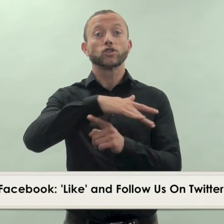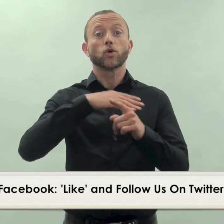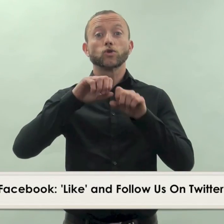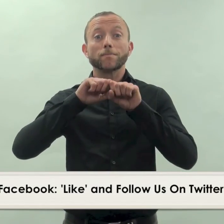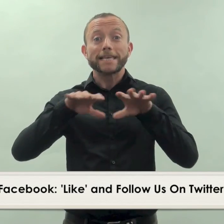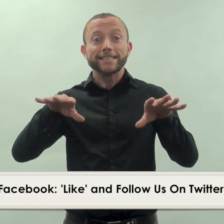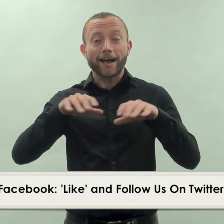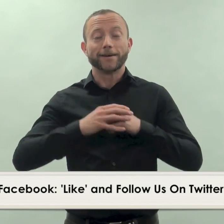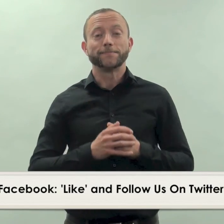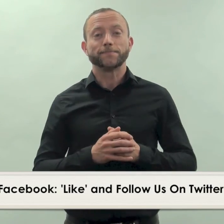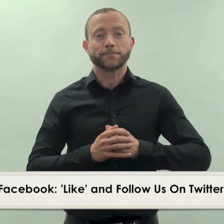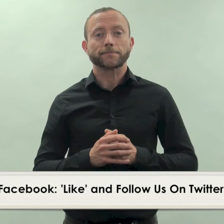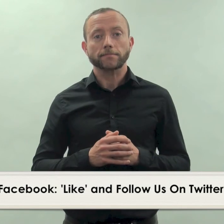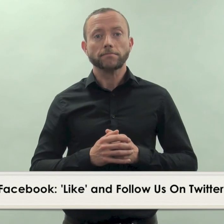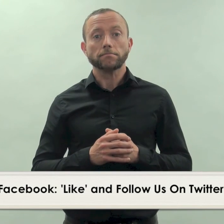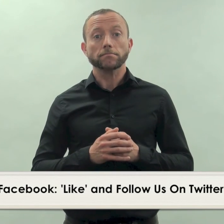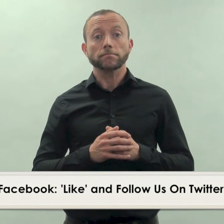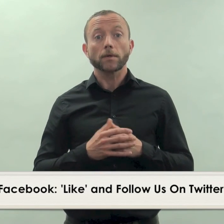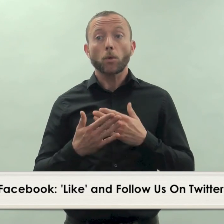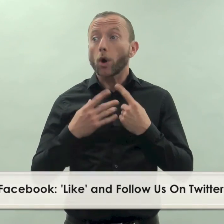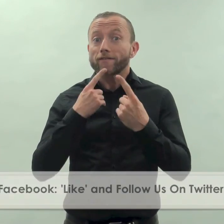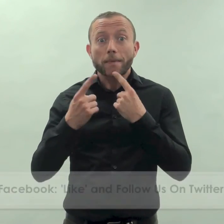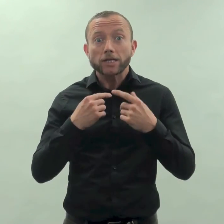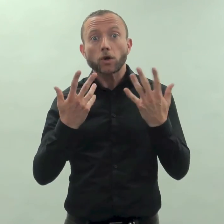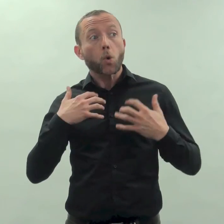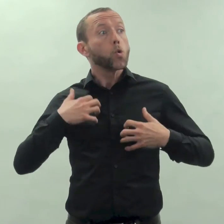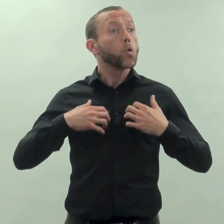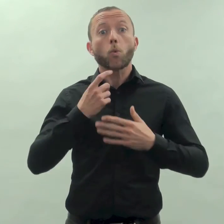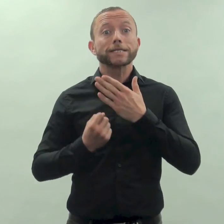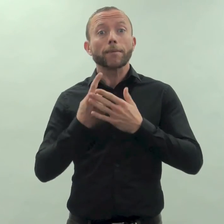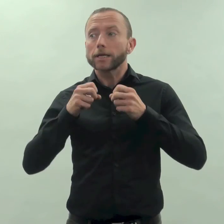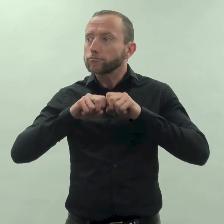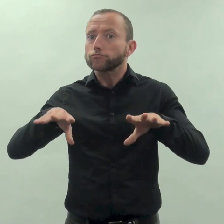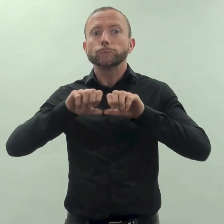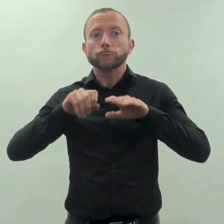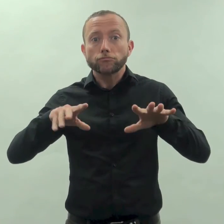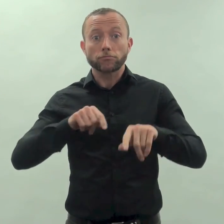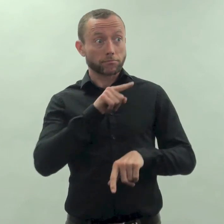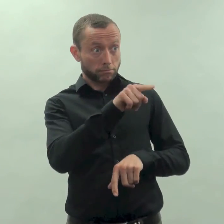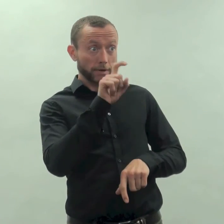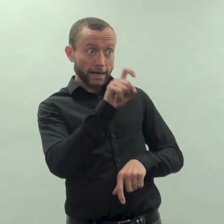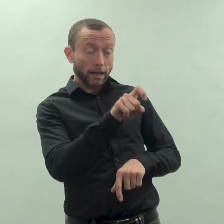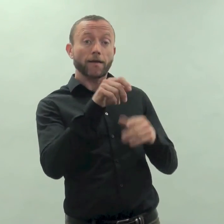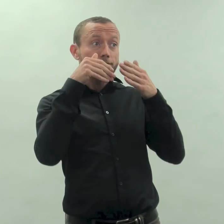Get involved on social media. If you use social media sites like Facebook or Twitter,